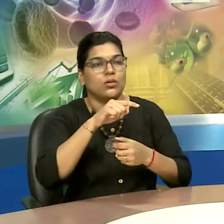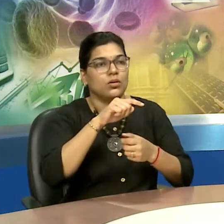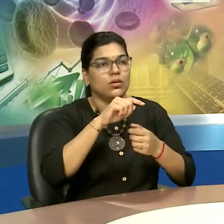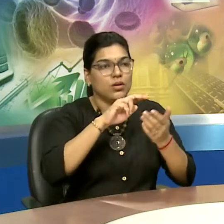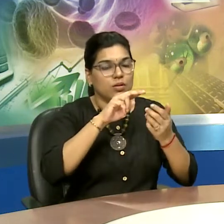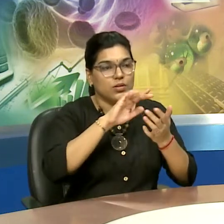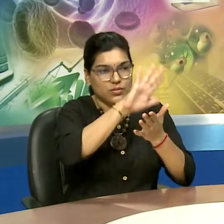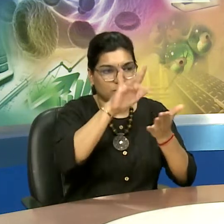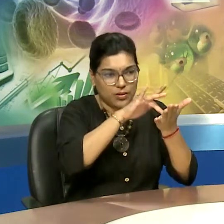Federation.